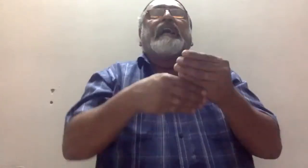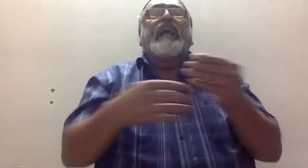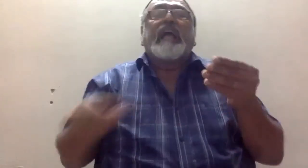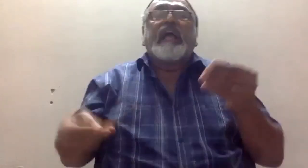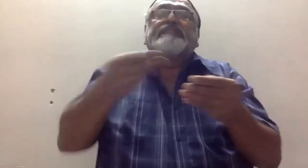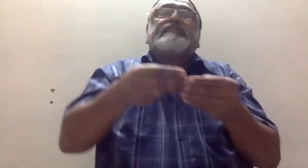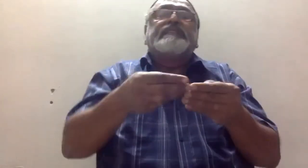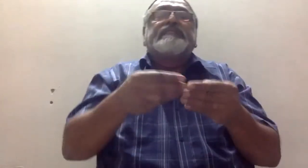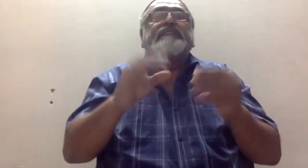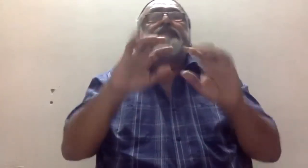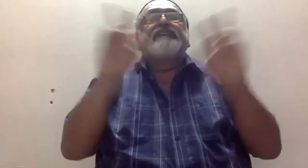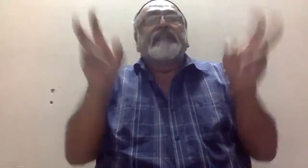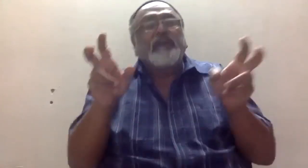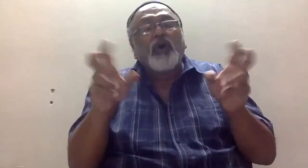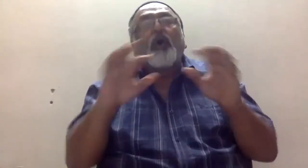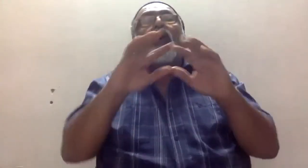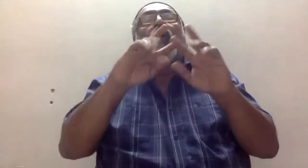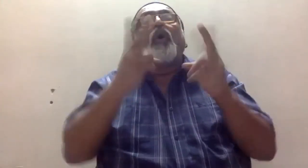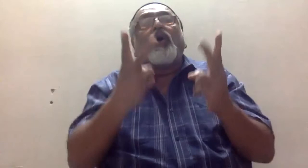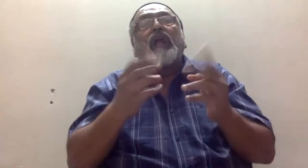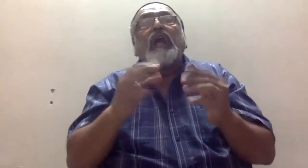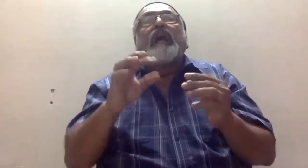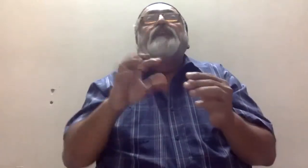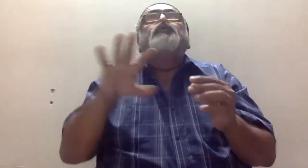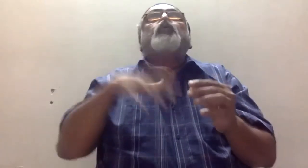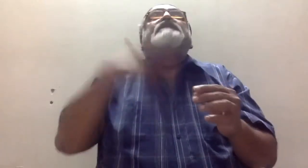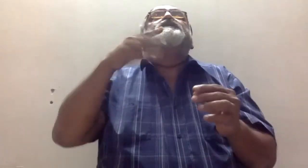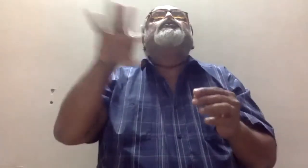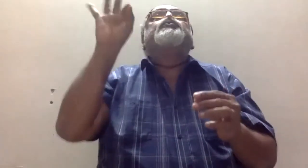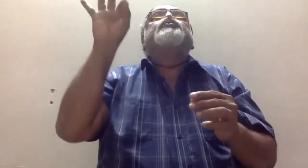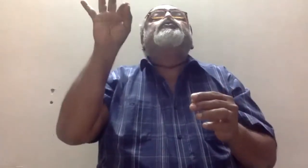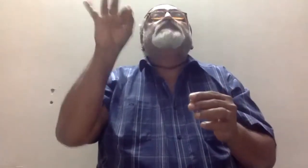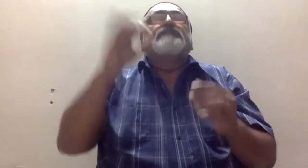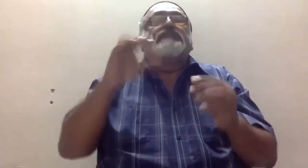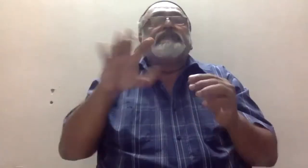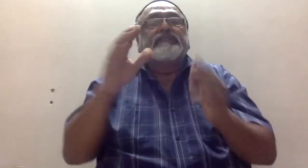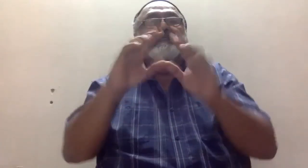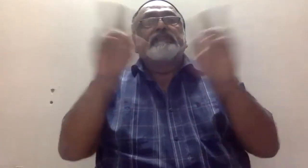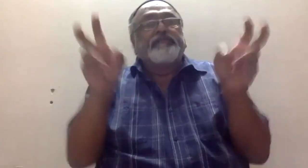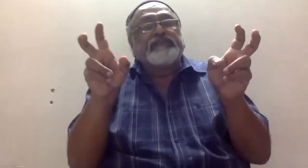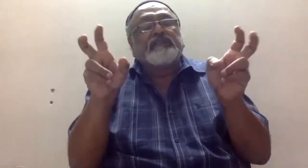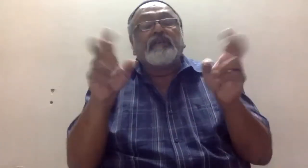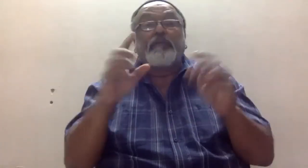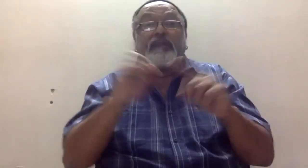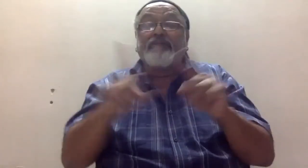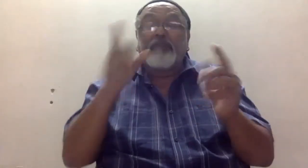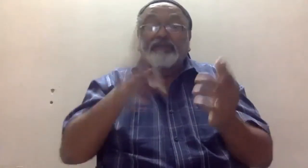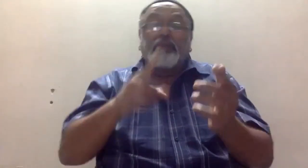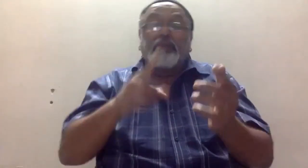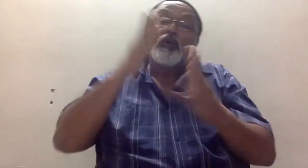subject. This needs to be a mandatory subject, and disability studies should actually